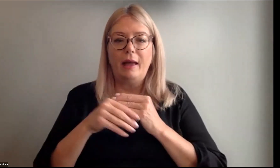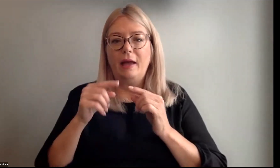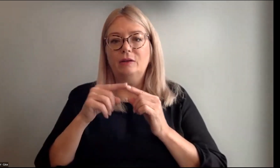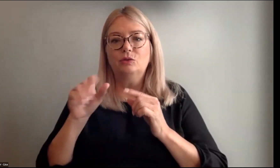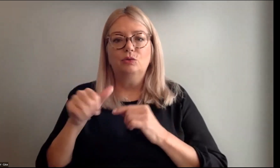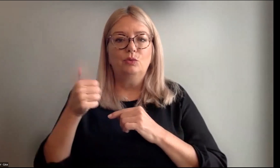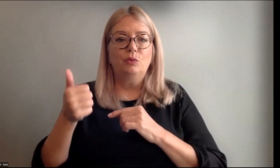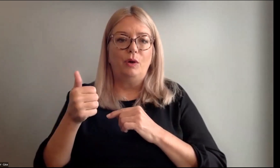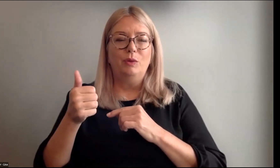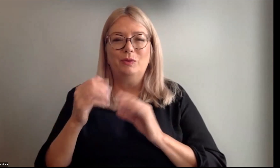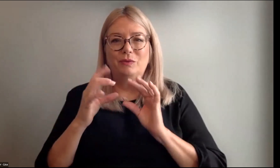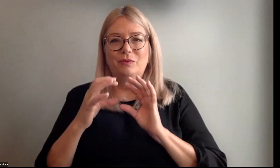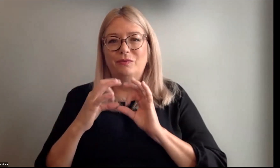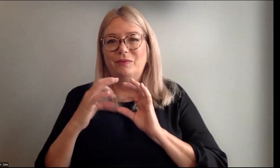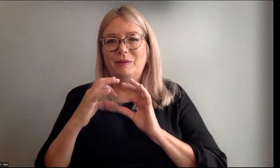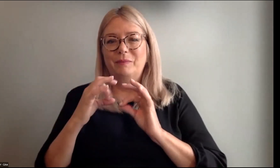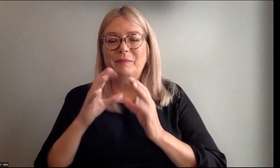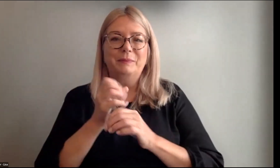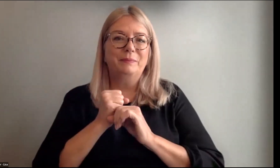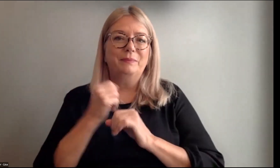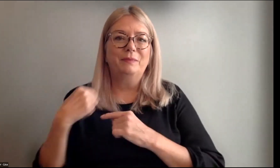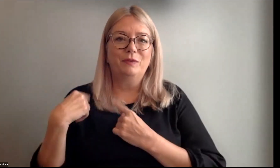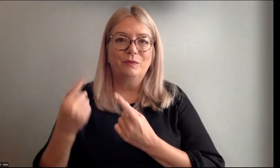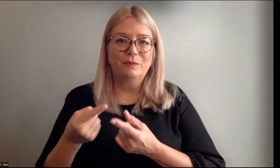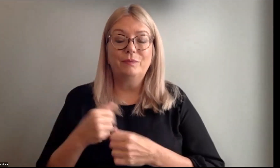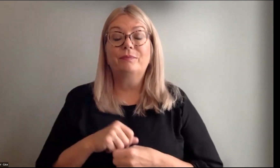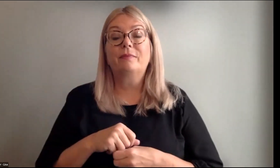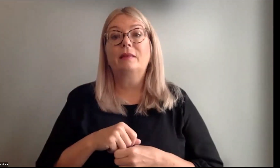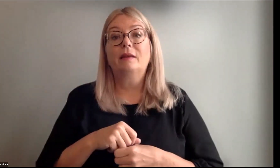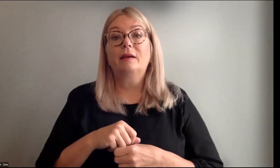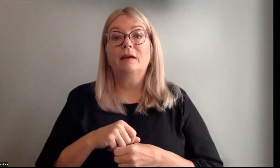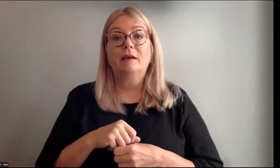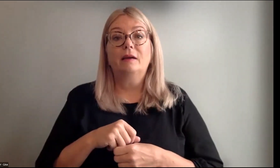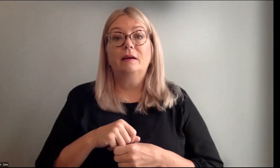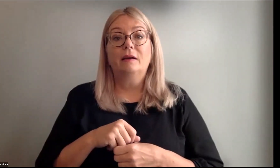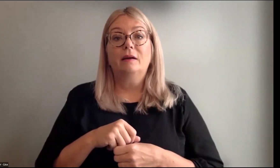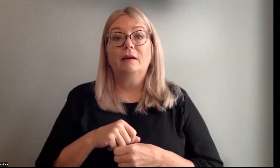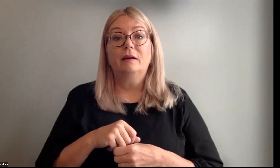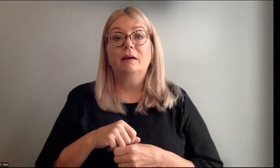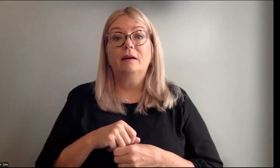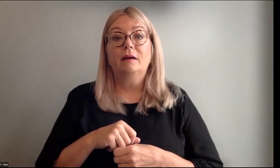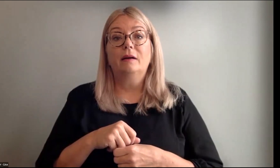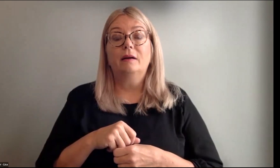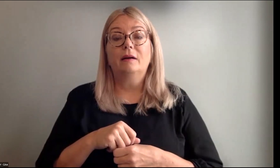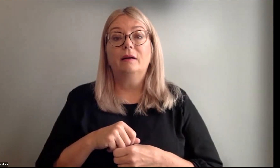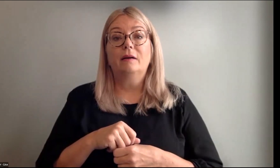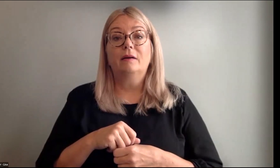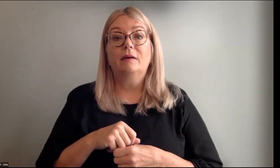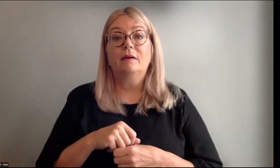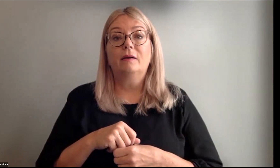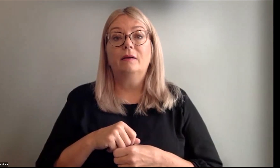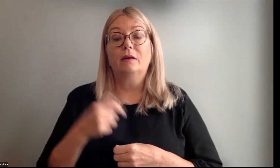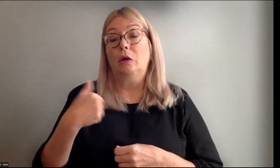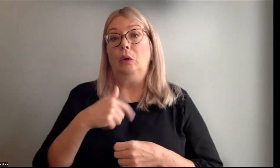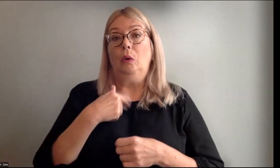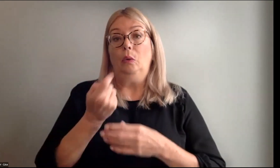received. And just to be clear, we do extinguish the debt. So it sounded like you